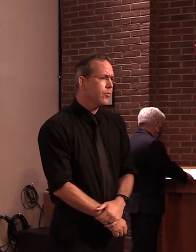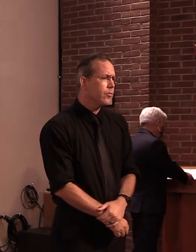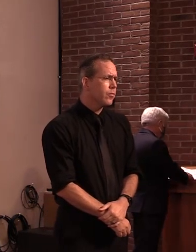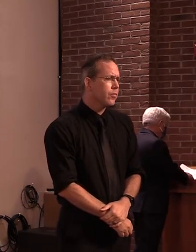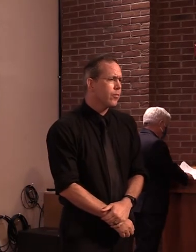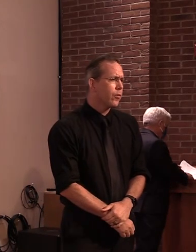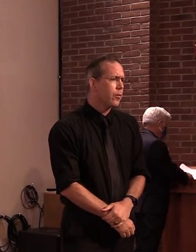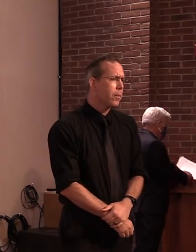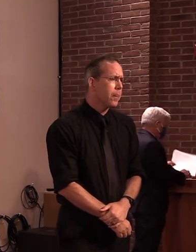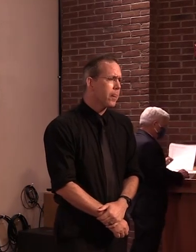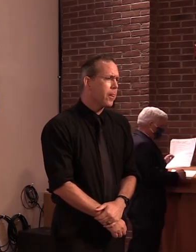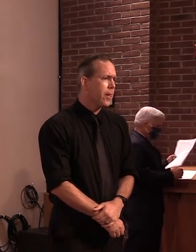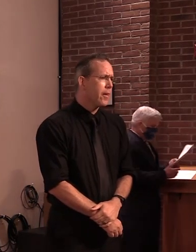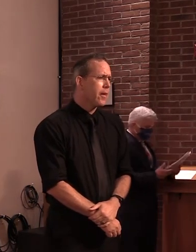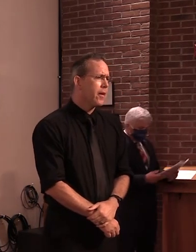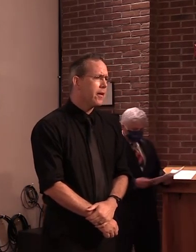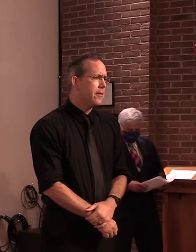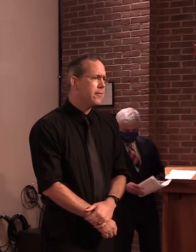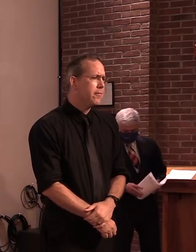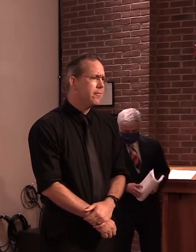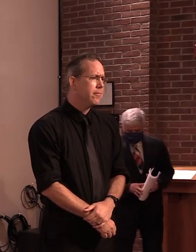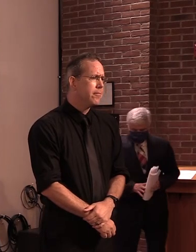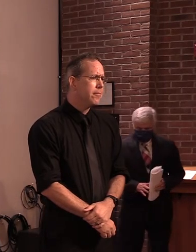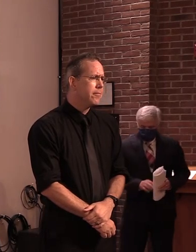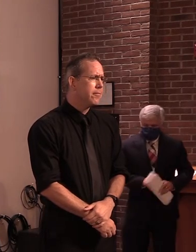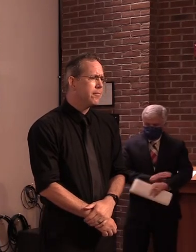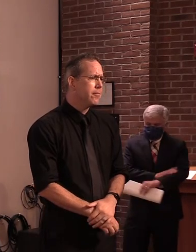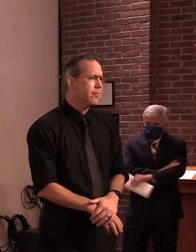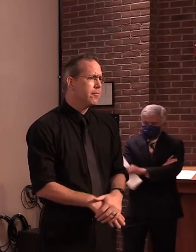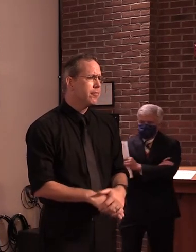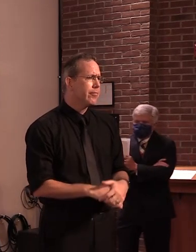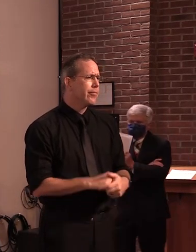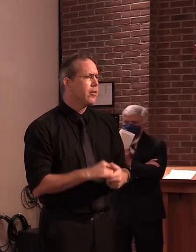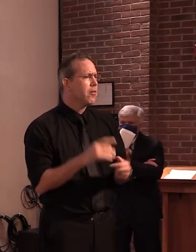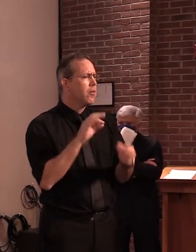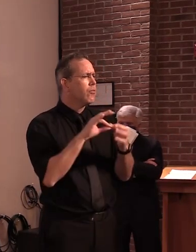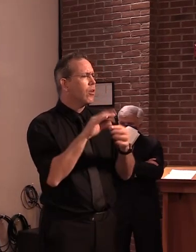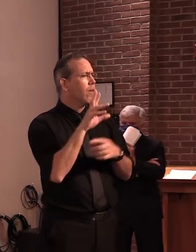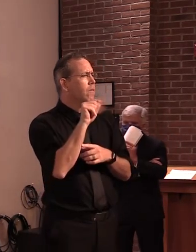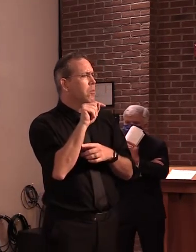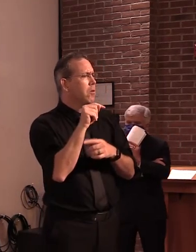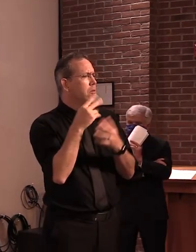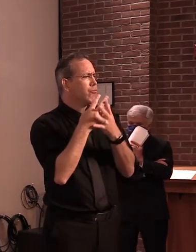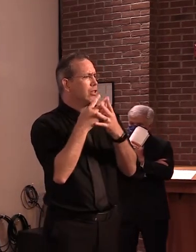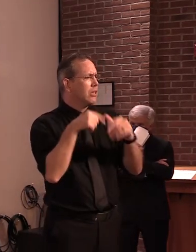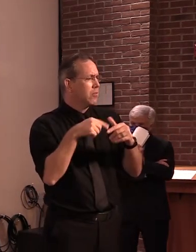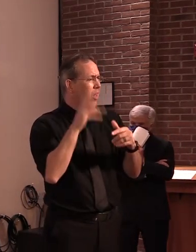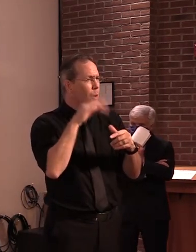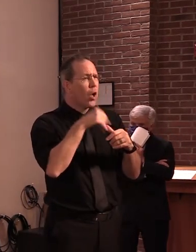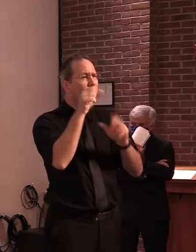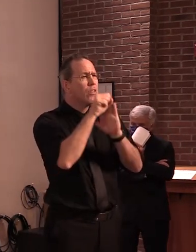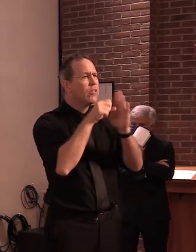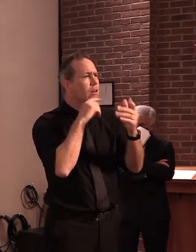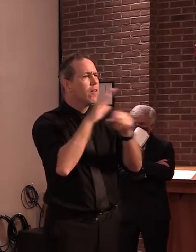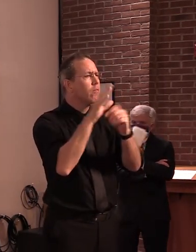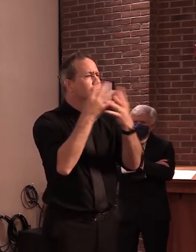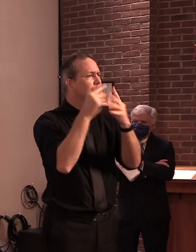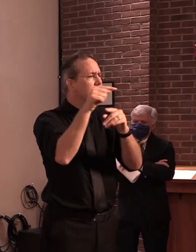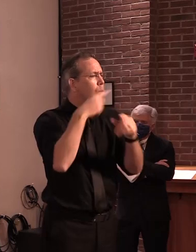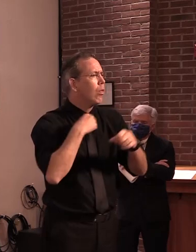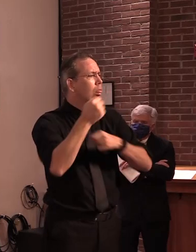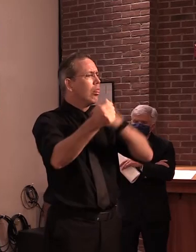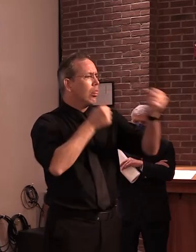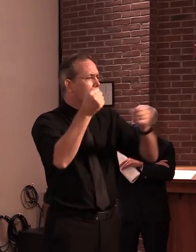we don't have the facilities to do so. But didn't we just outline some numbers that indicated that we were